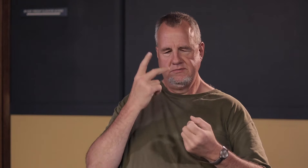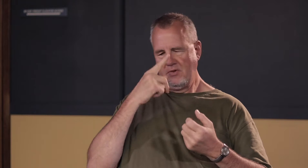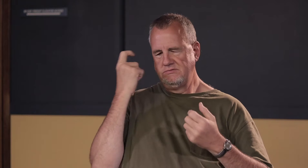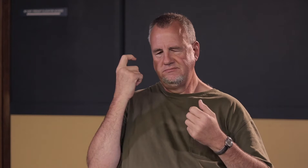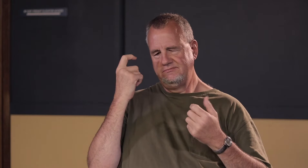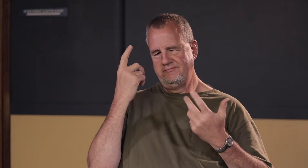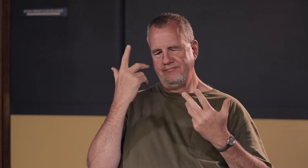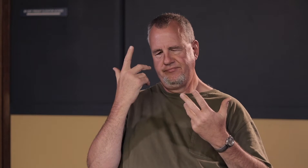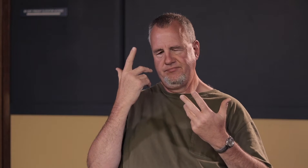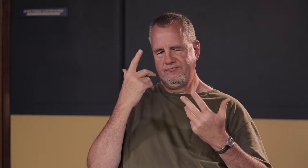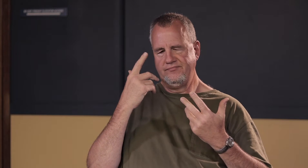people.